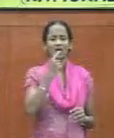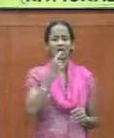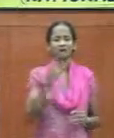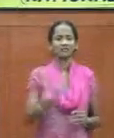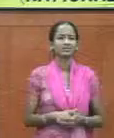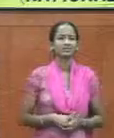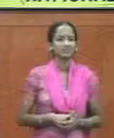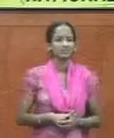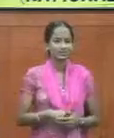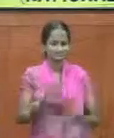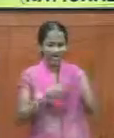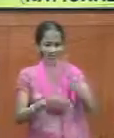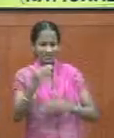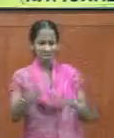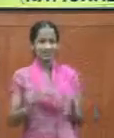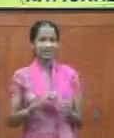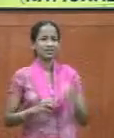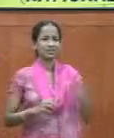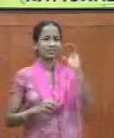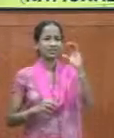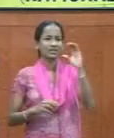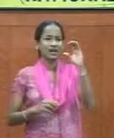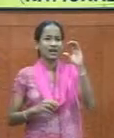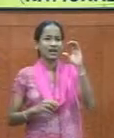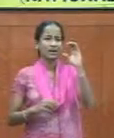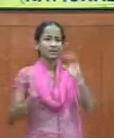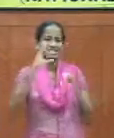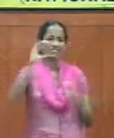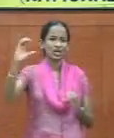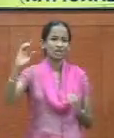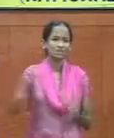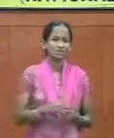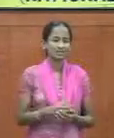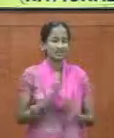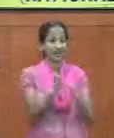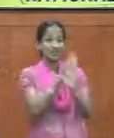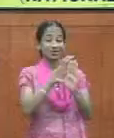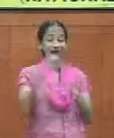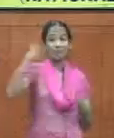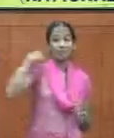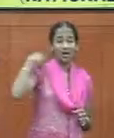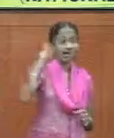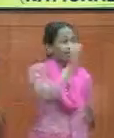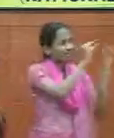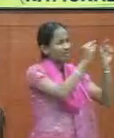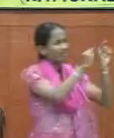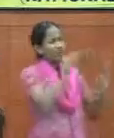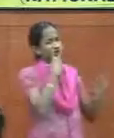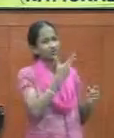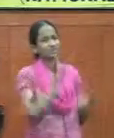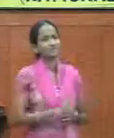with regard to the disability commissioners, in the last session, we have seen the powers under the Civil Procedure Code.